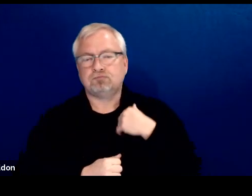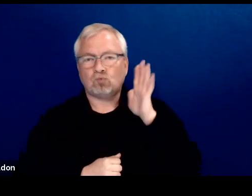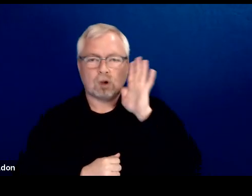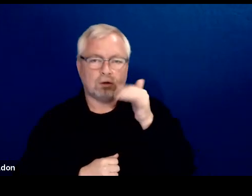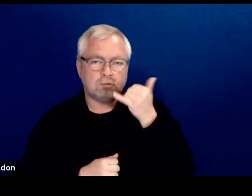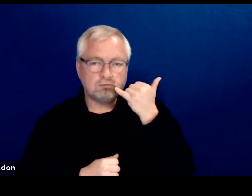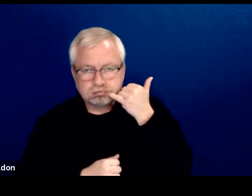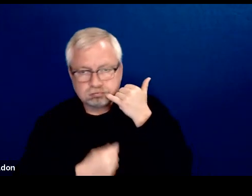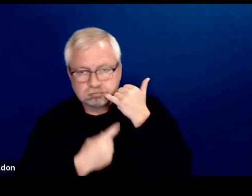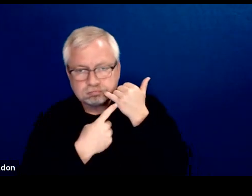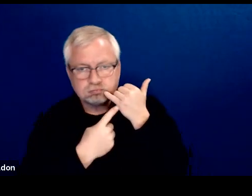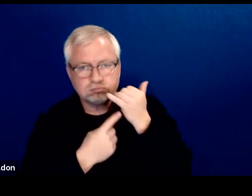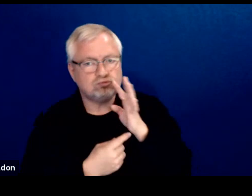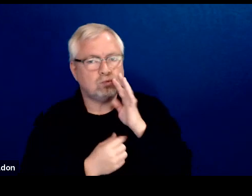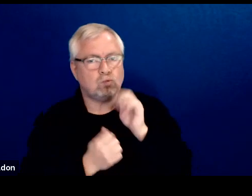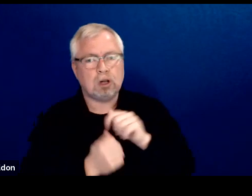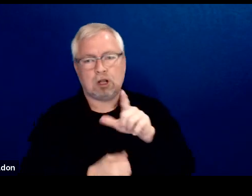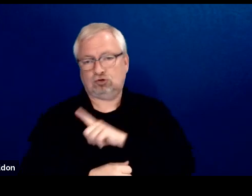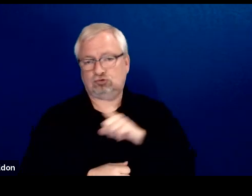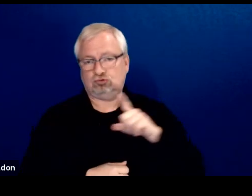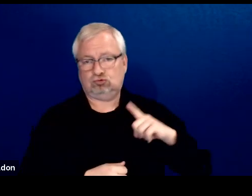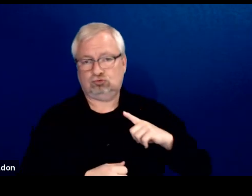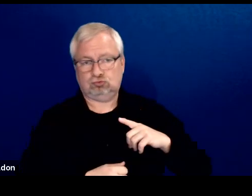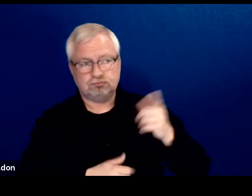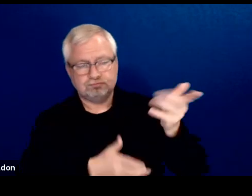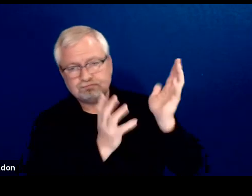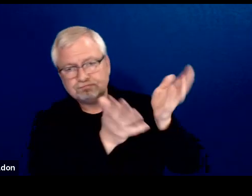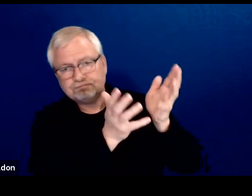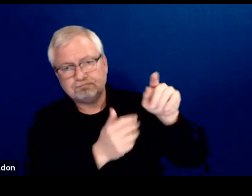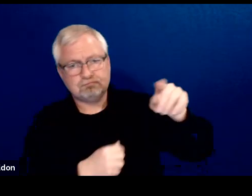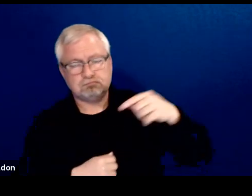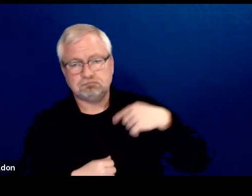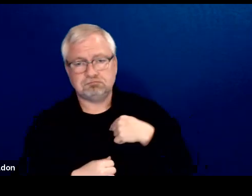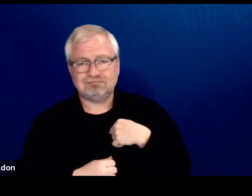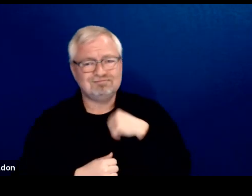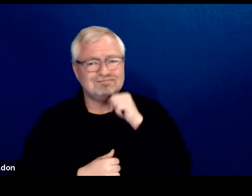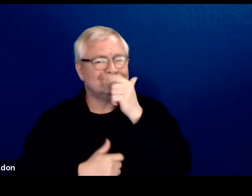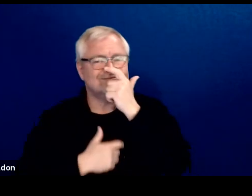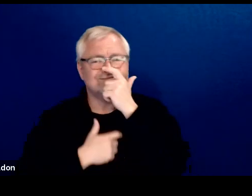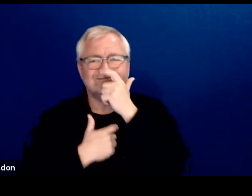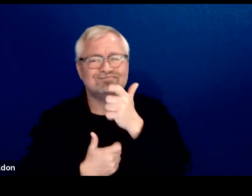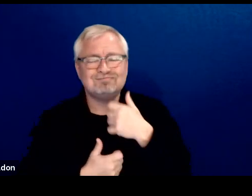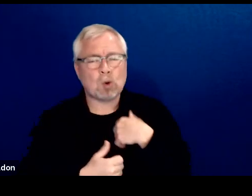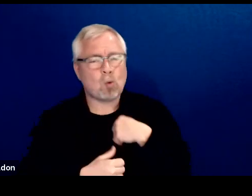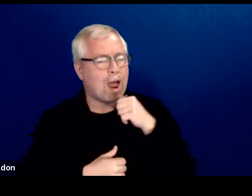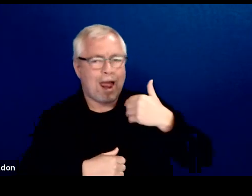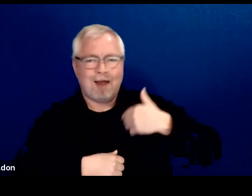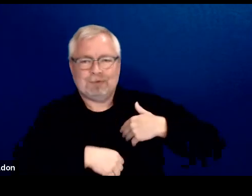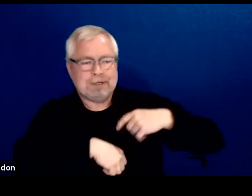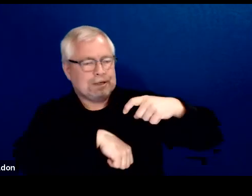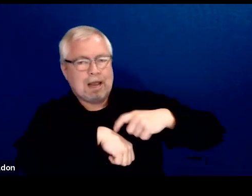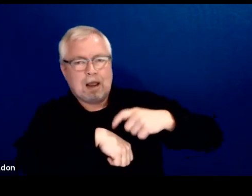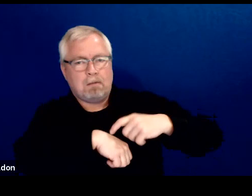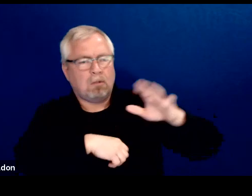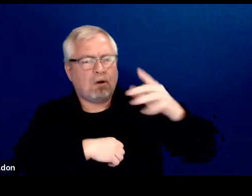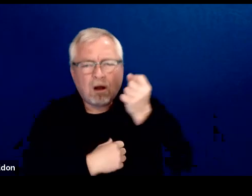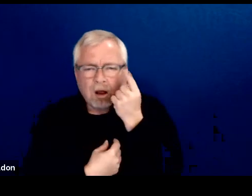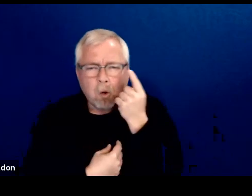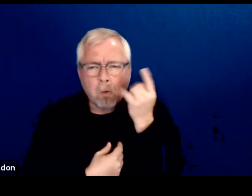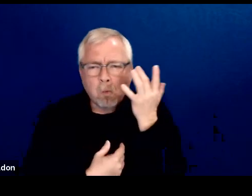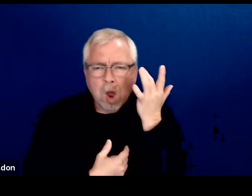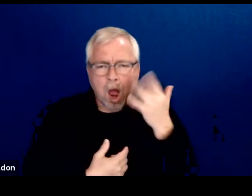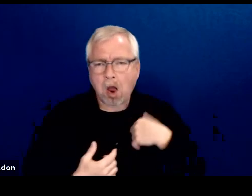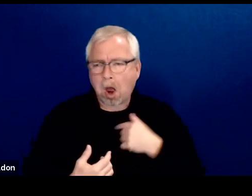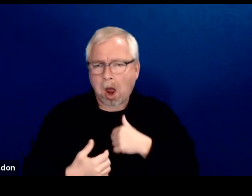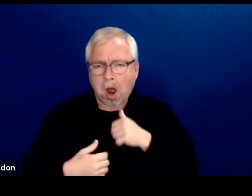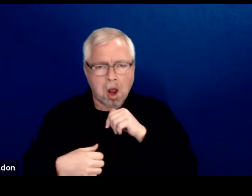leaders. I am not interested, nor do I have the time to understand why we don't have more testing. That is not my point in this. We simply do